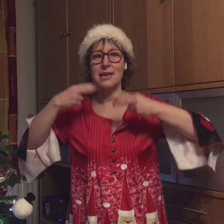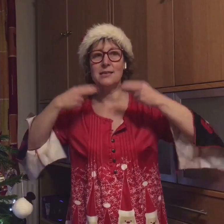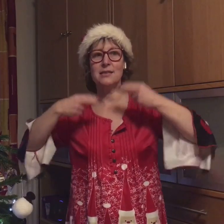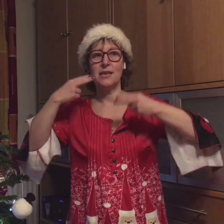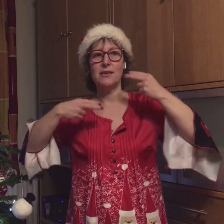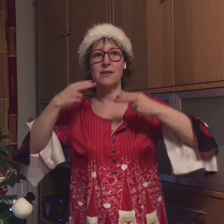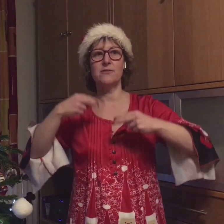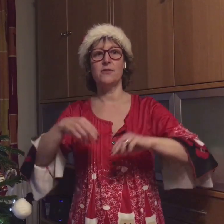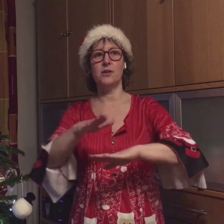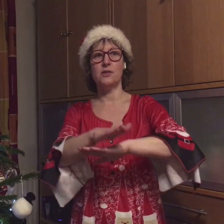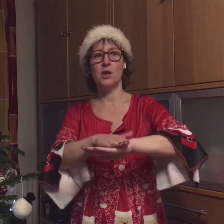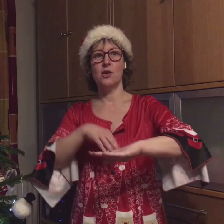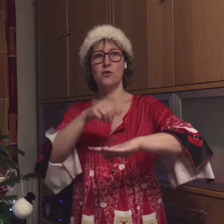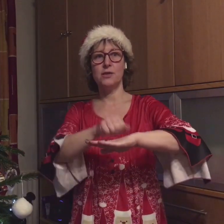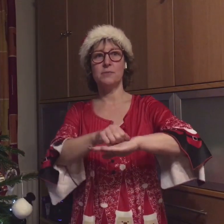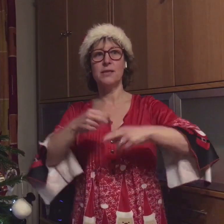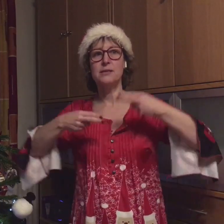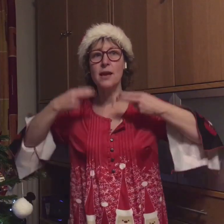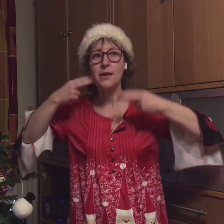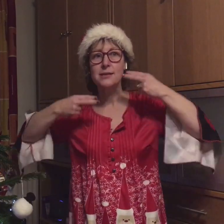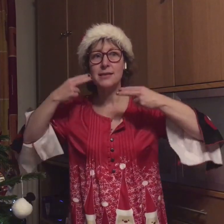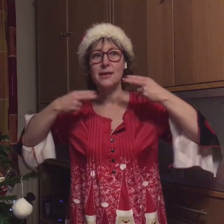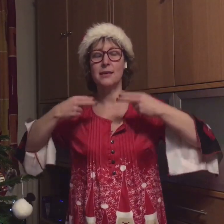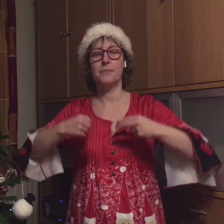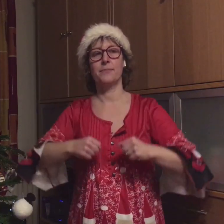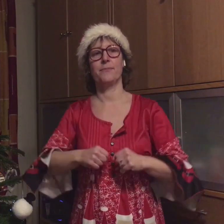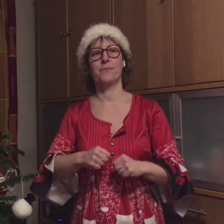eat, eating food. Christmas dinner.